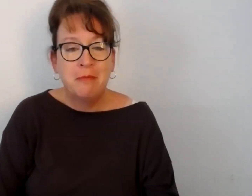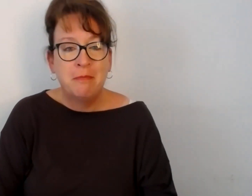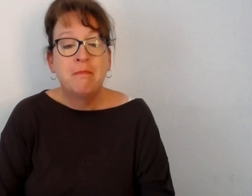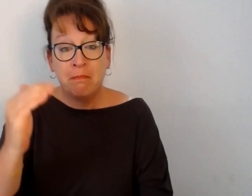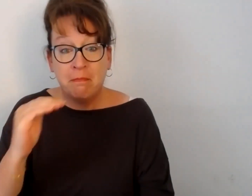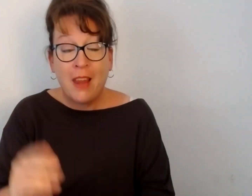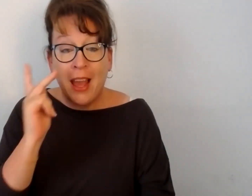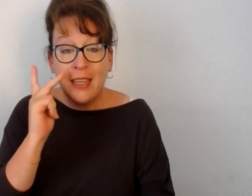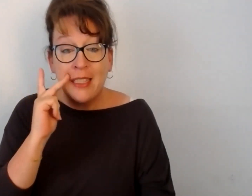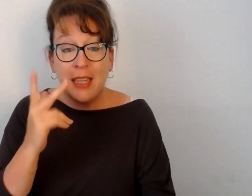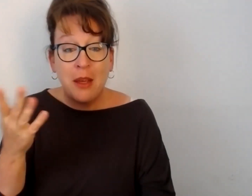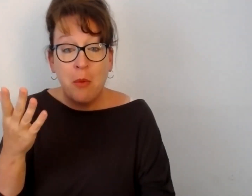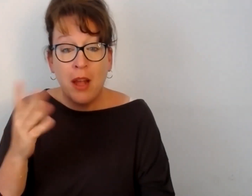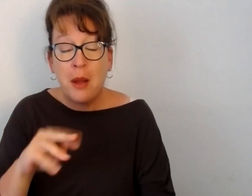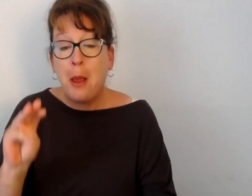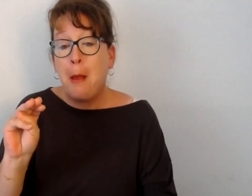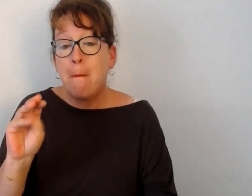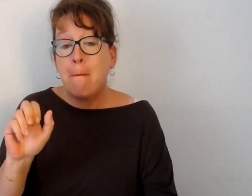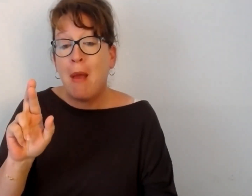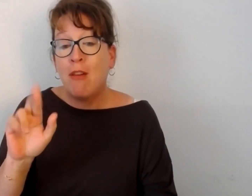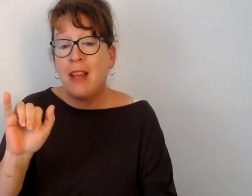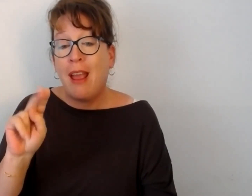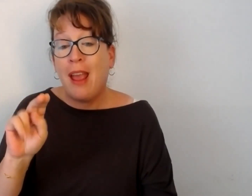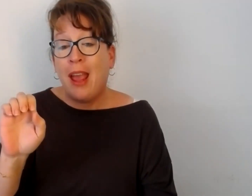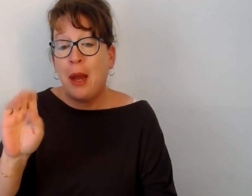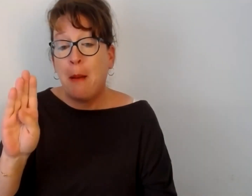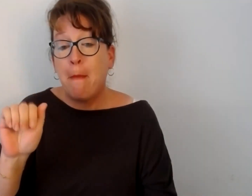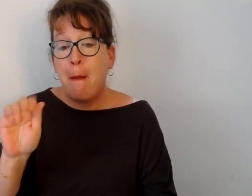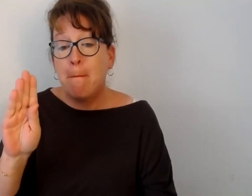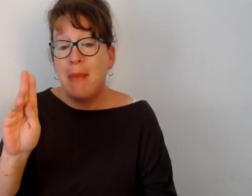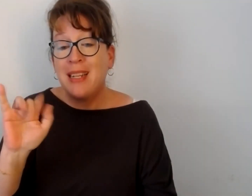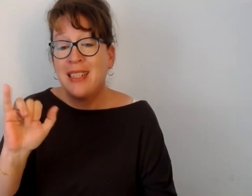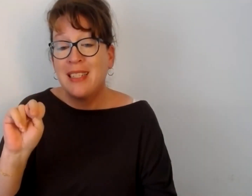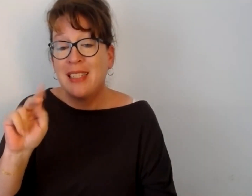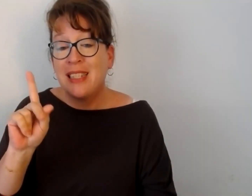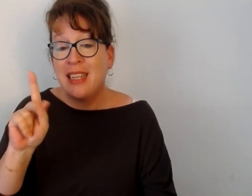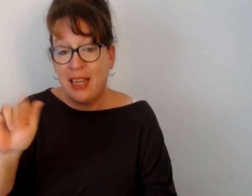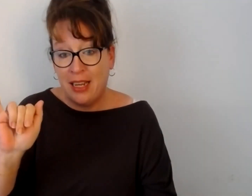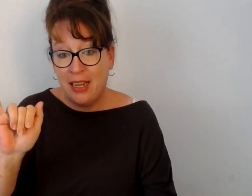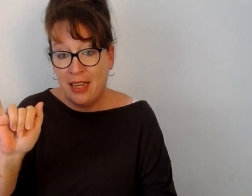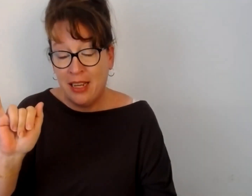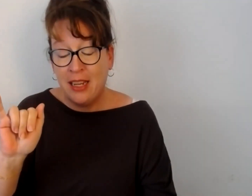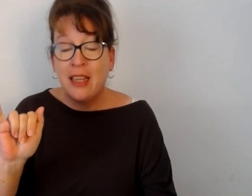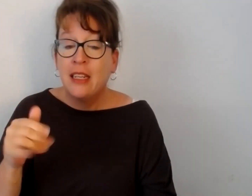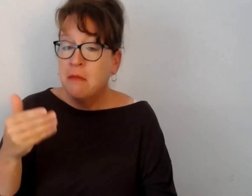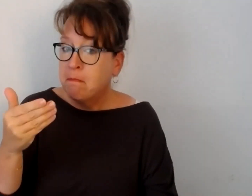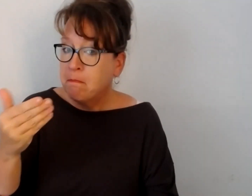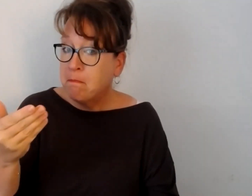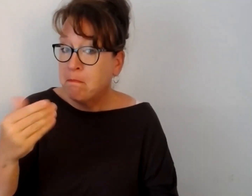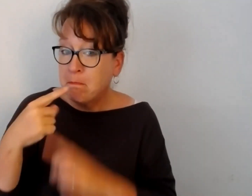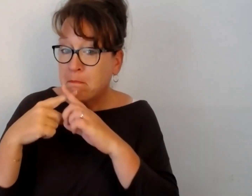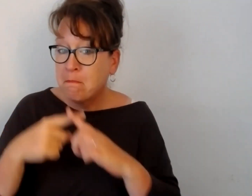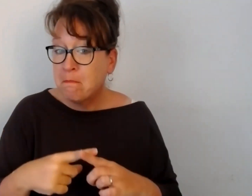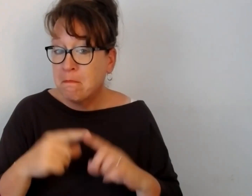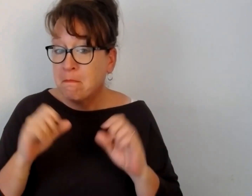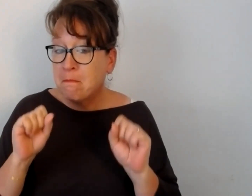All right, I see we have Mary Ann Babinski has raised her hand online. Mary Ann, you should be able to unmute